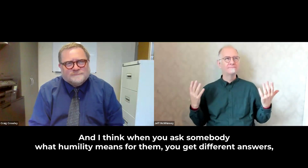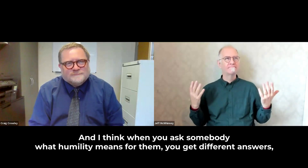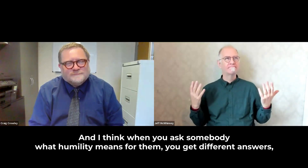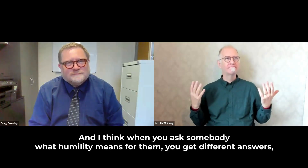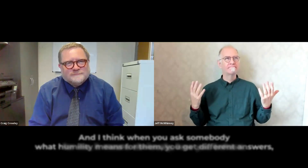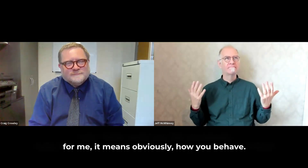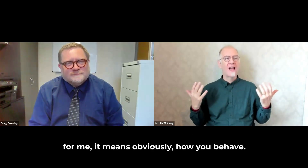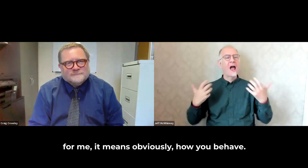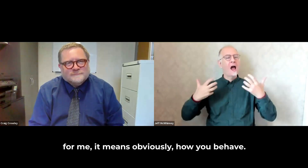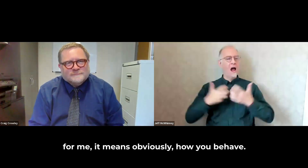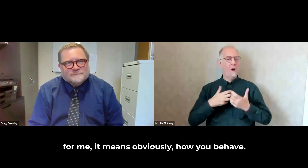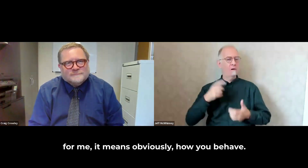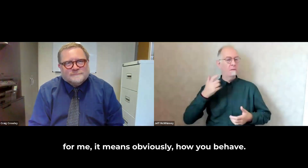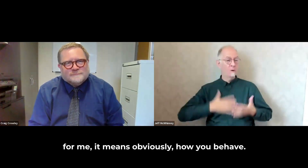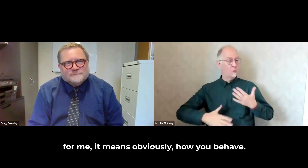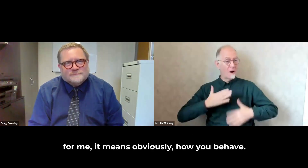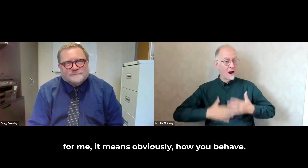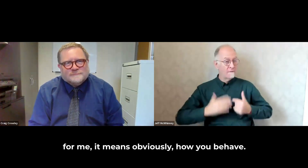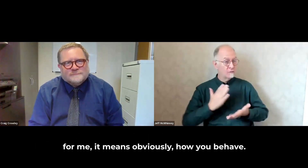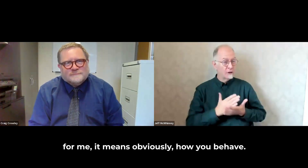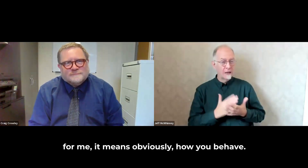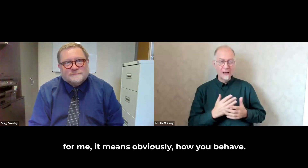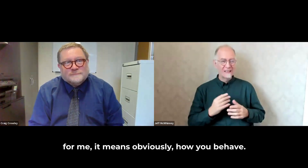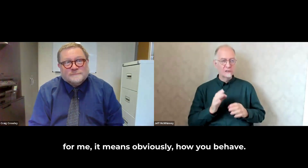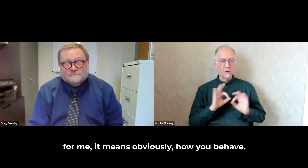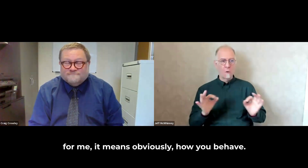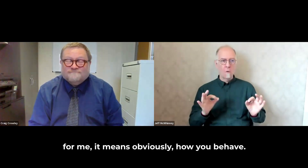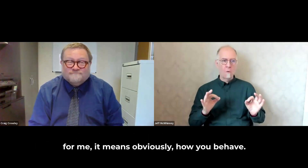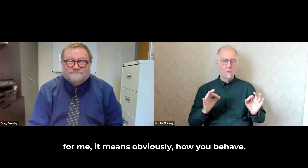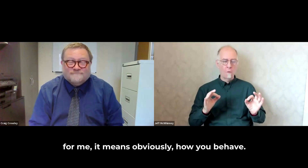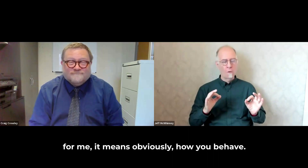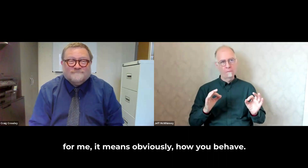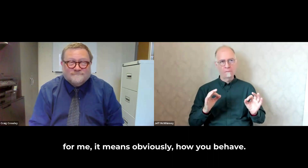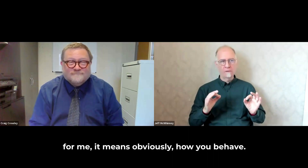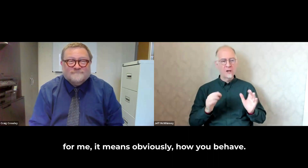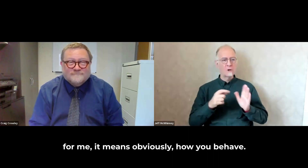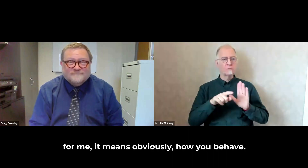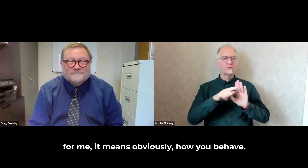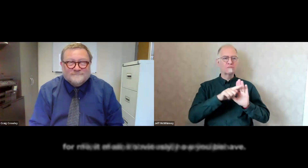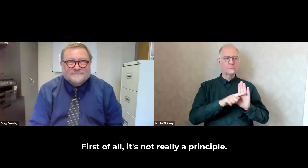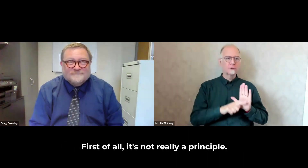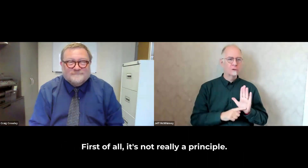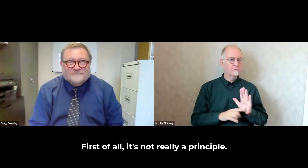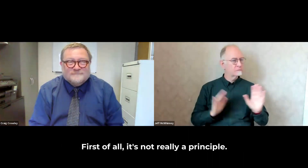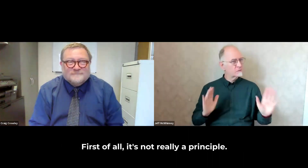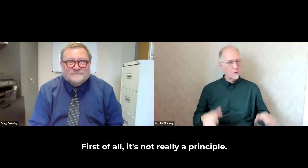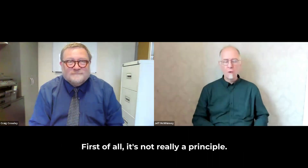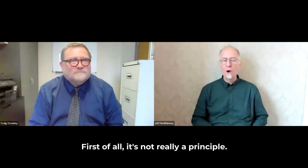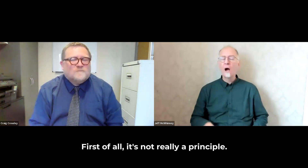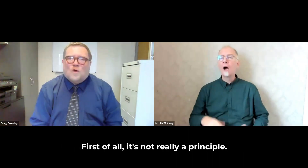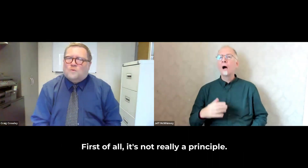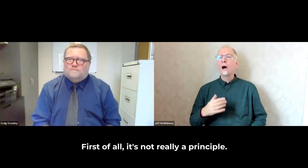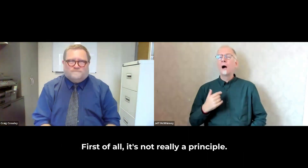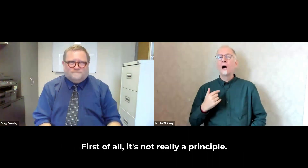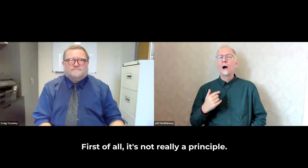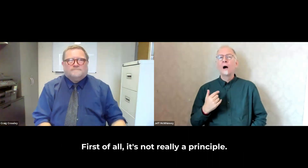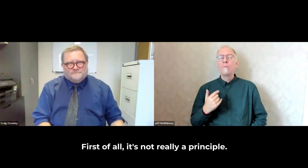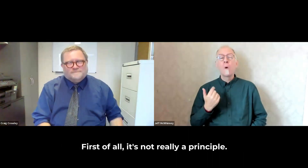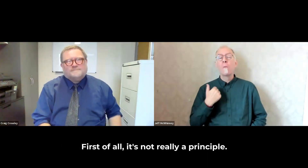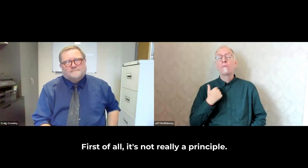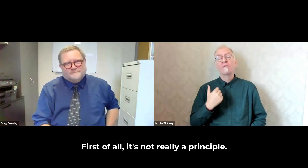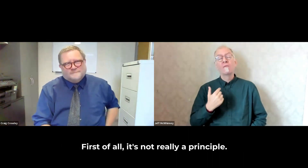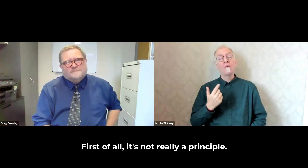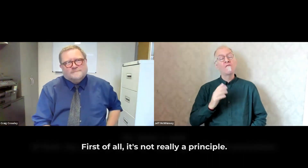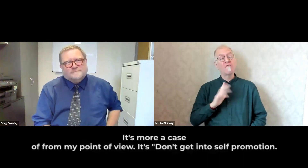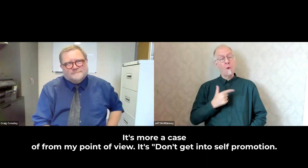get different answers. For me, I think I mean, obviously how you behave, first of all. It's